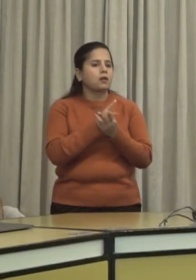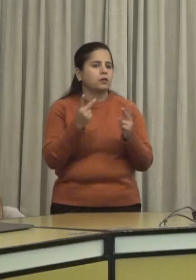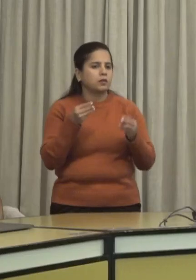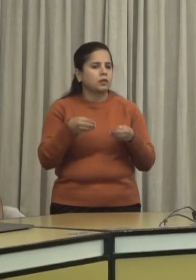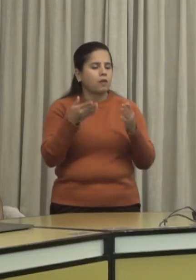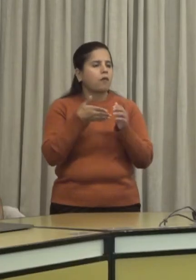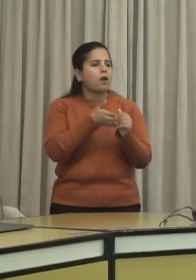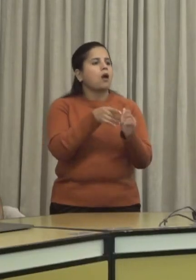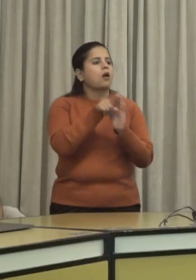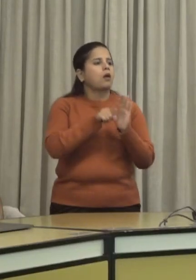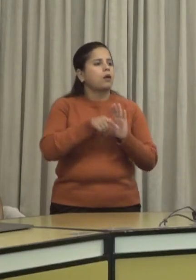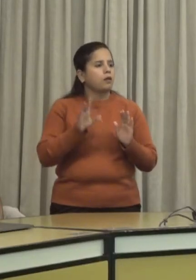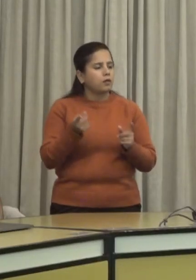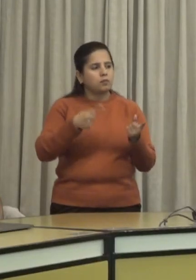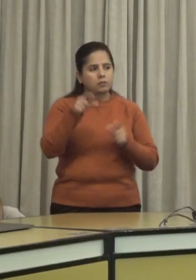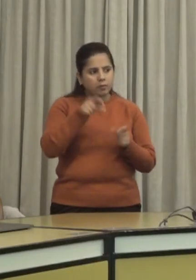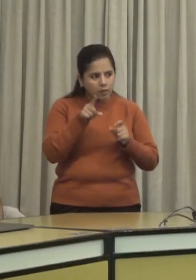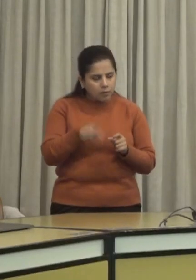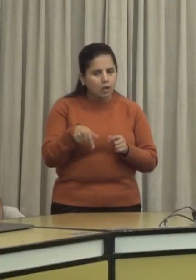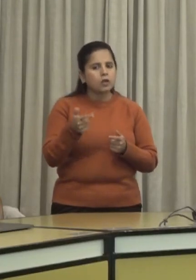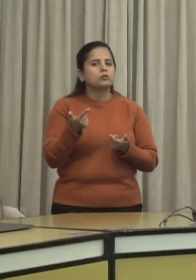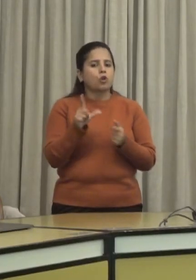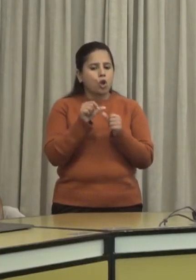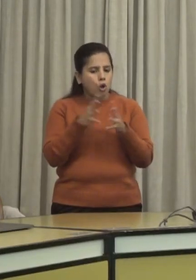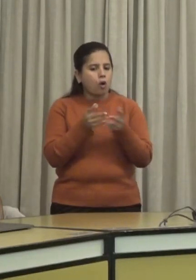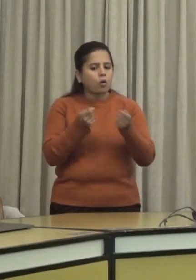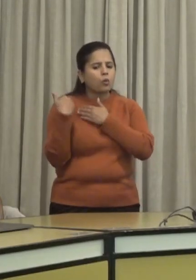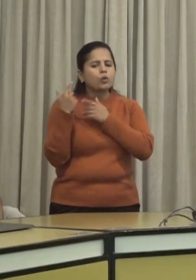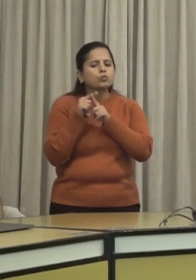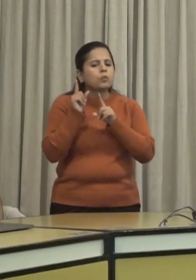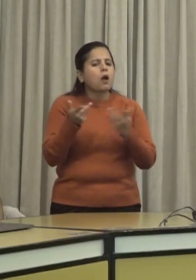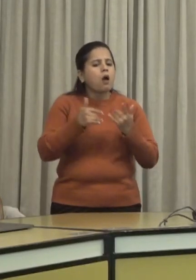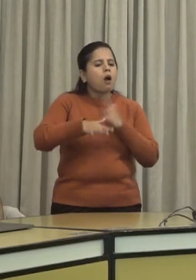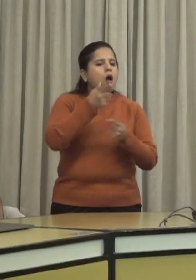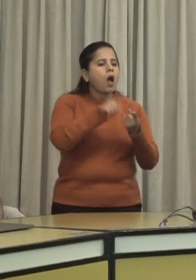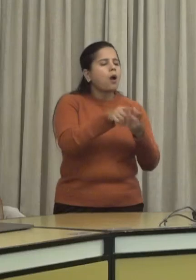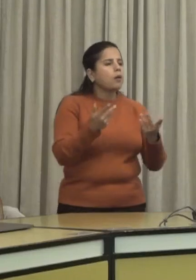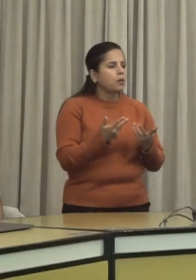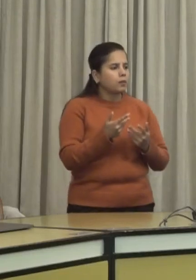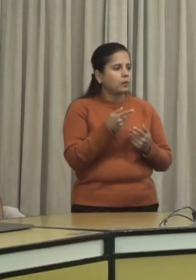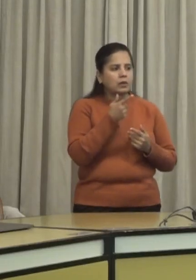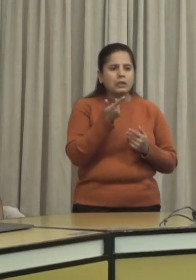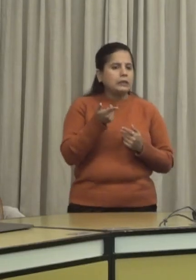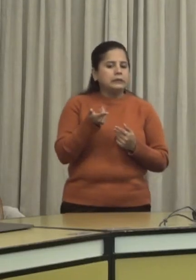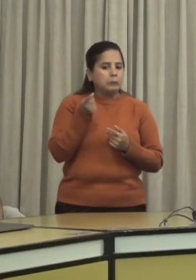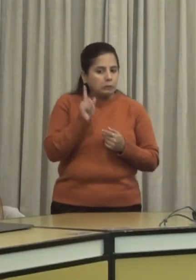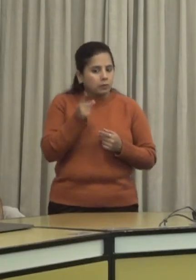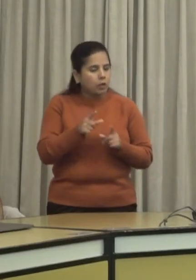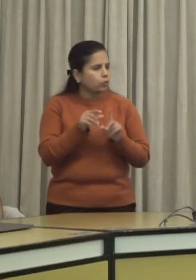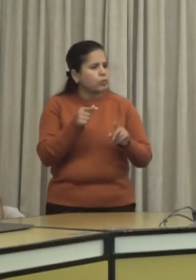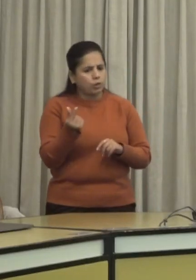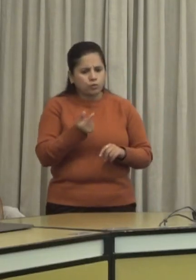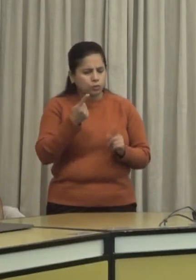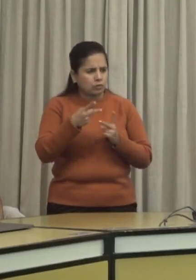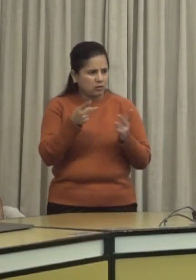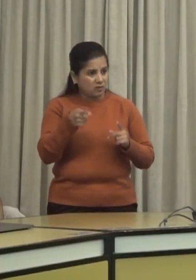gives guidance to the people who have to administer the law on what they should do in scenarios like this. Again, it's not binding because it's not useful to